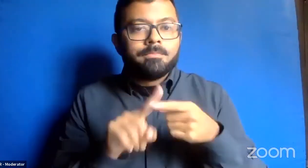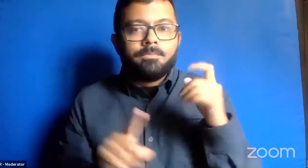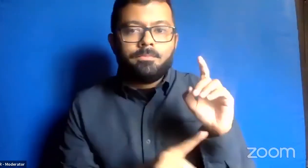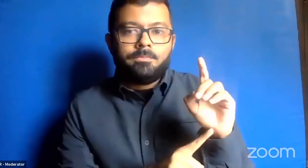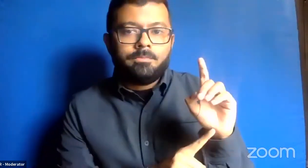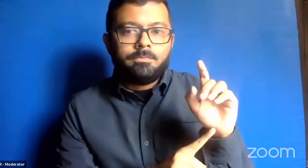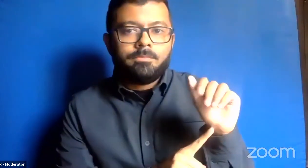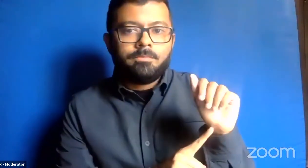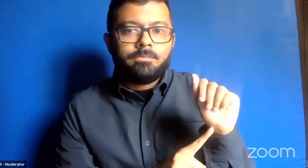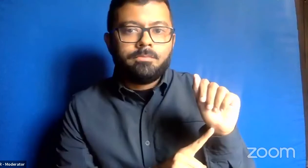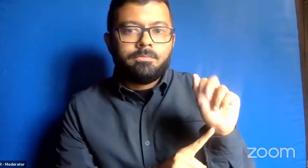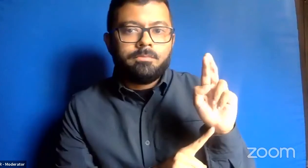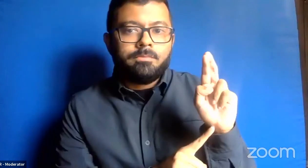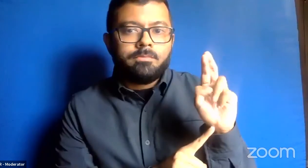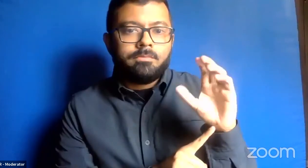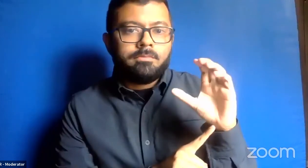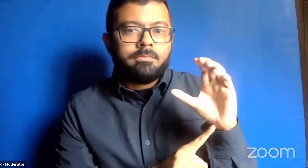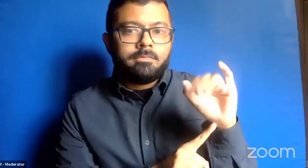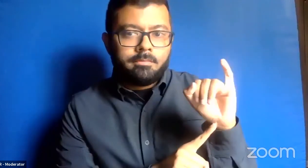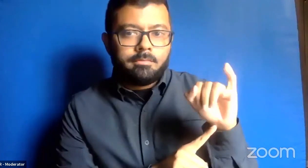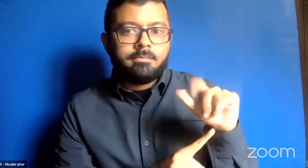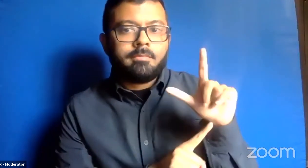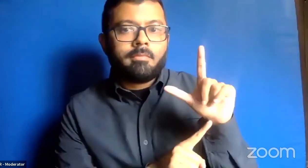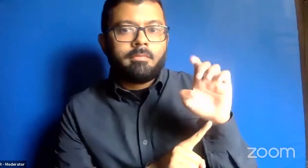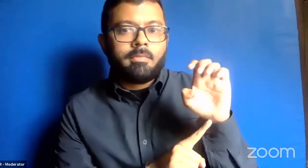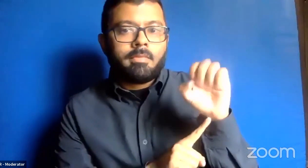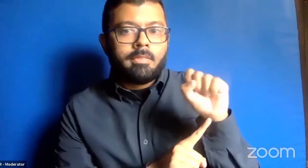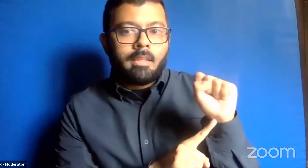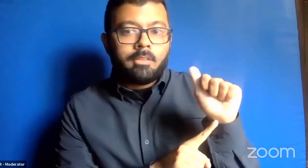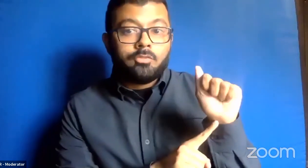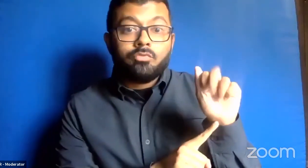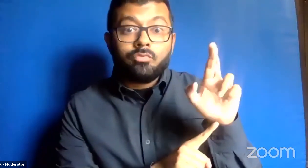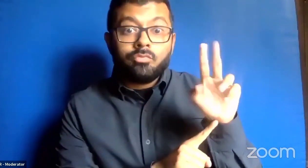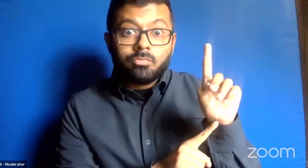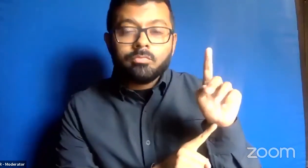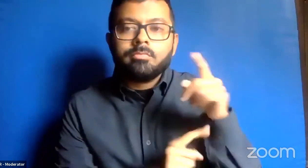The first comment was from Darcy Lassard,